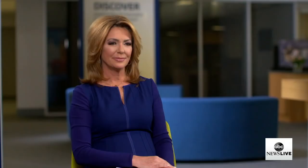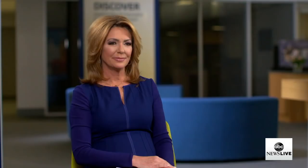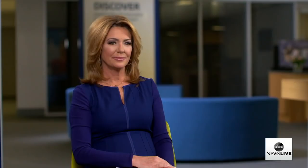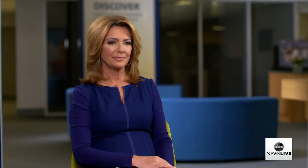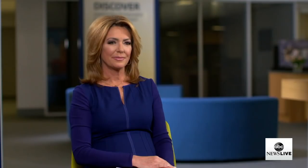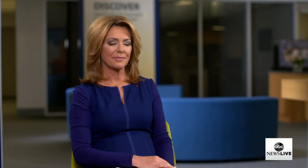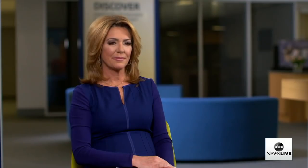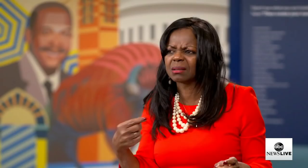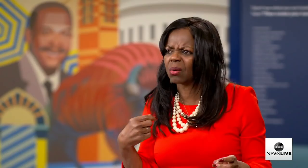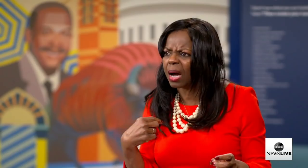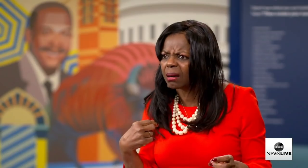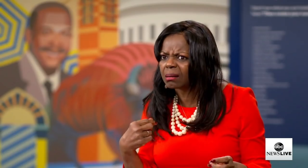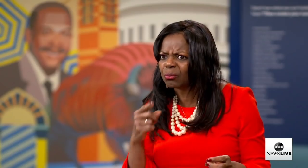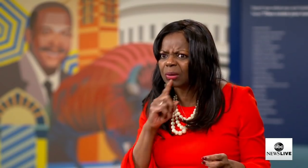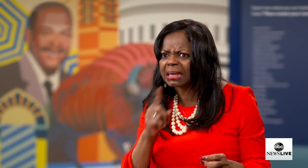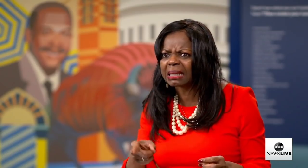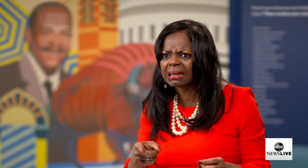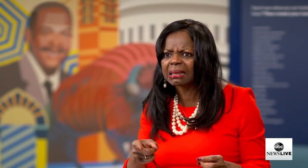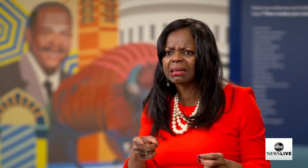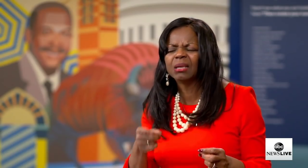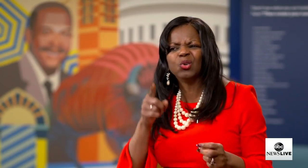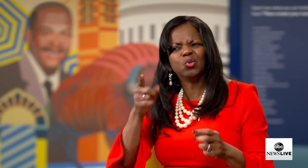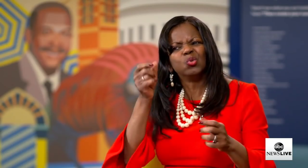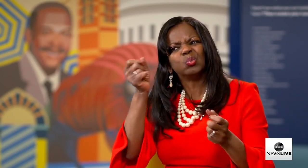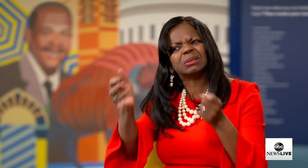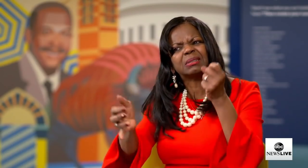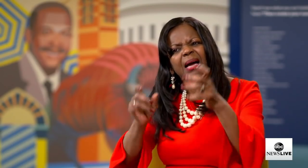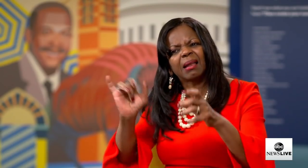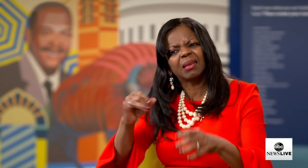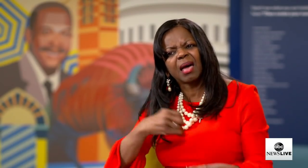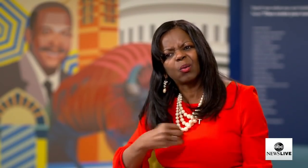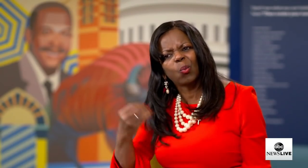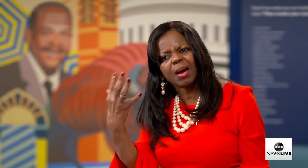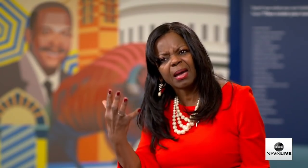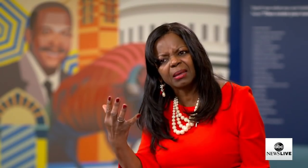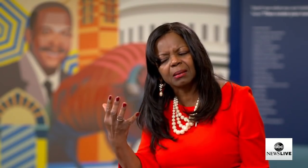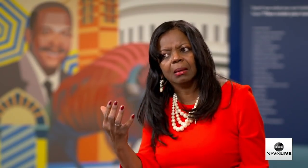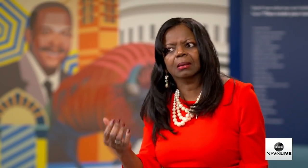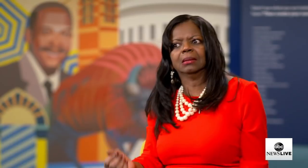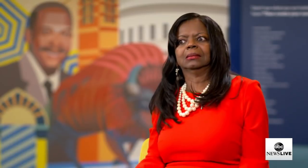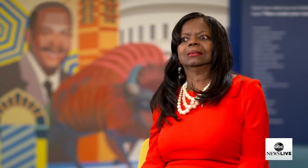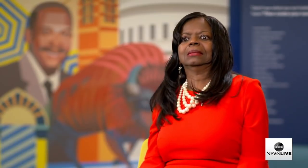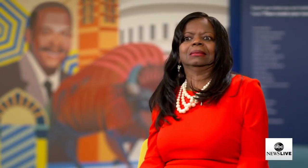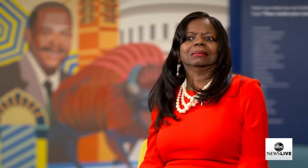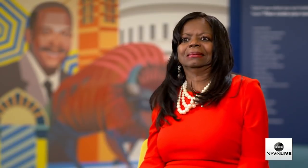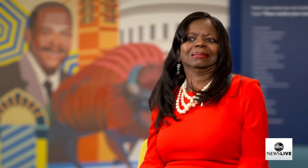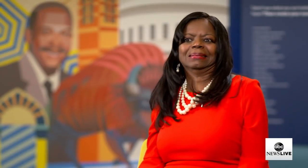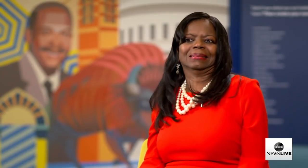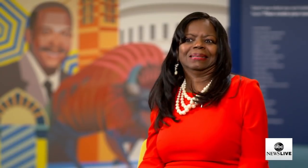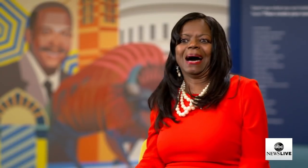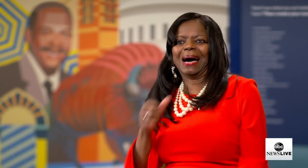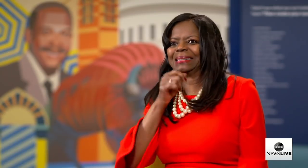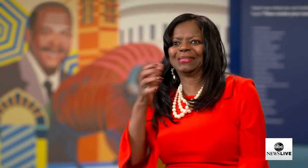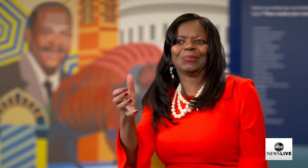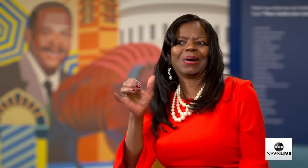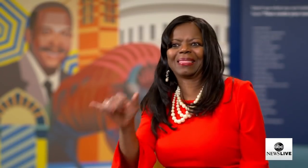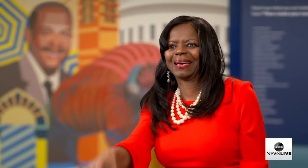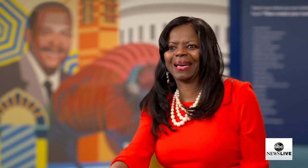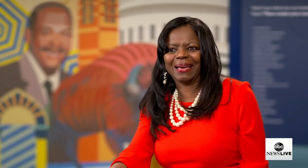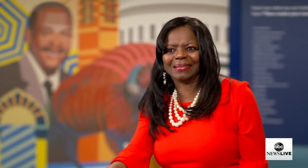sign. And my friends, my Black friends, would say, you're signing different, Carolyn. And, you know, you're signing like